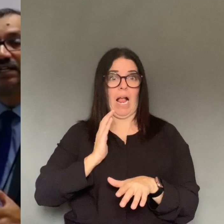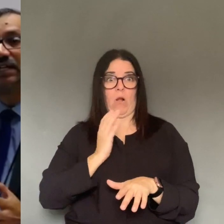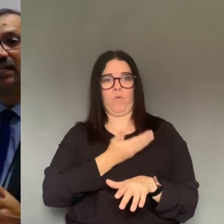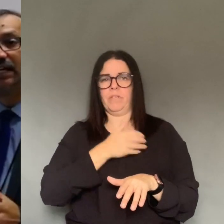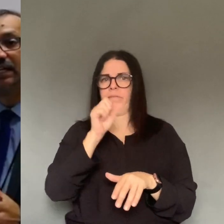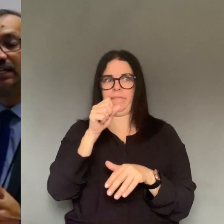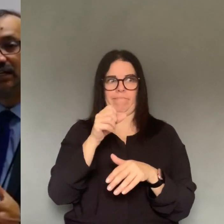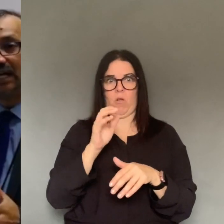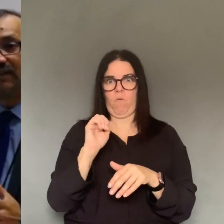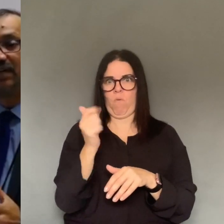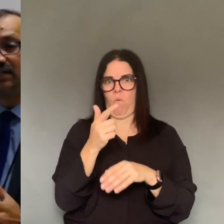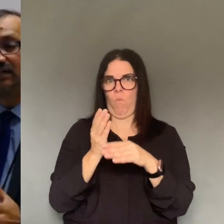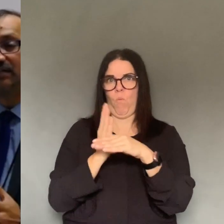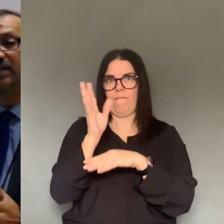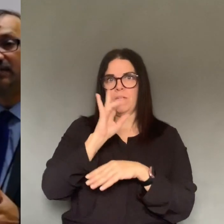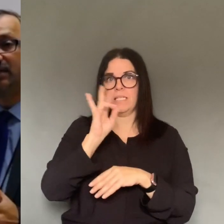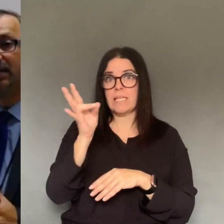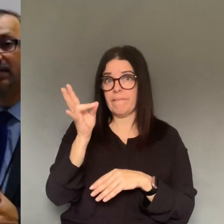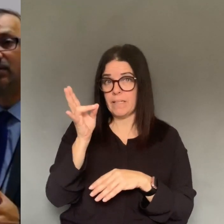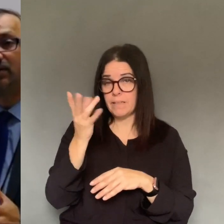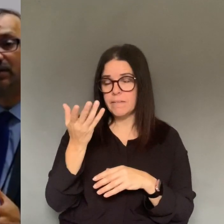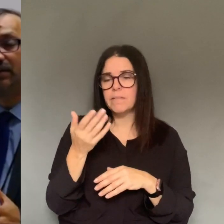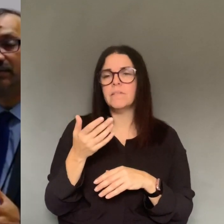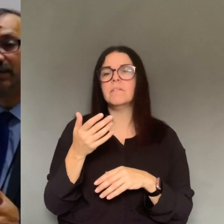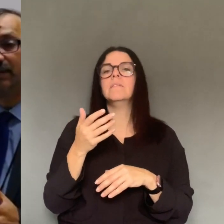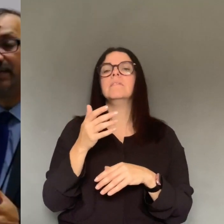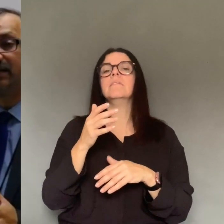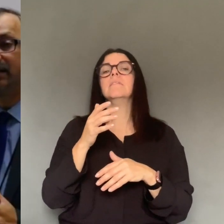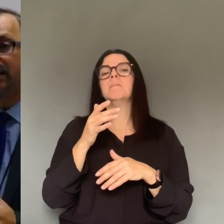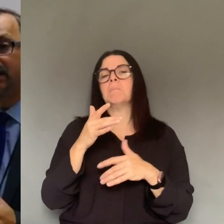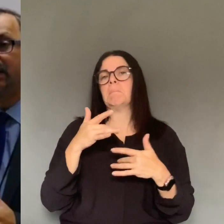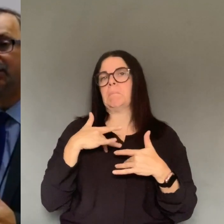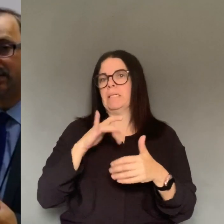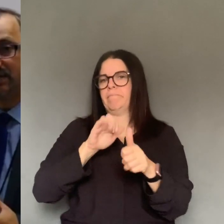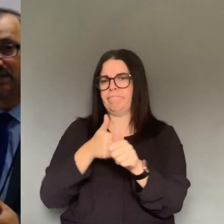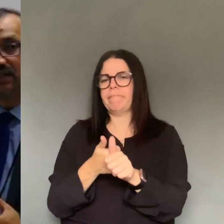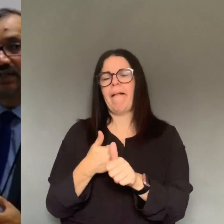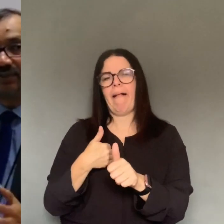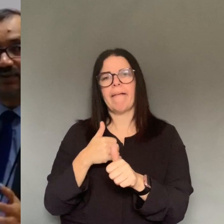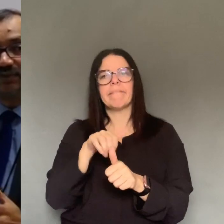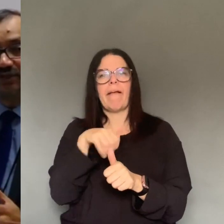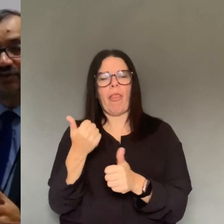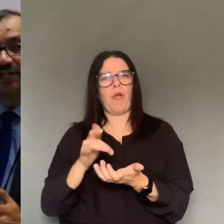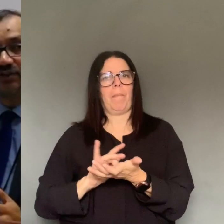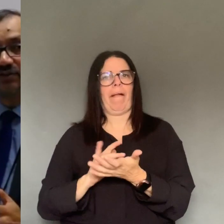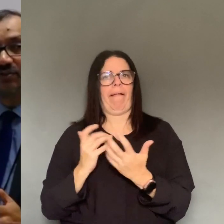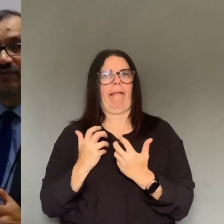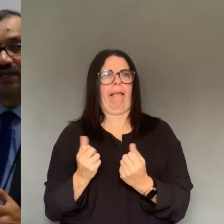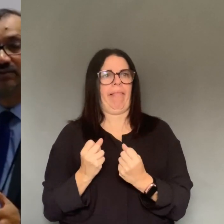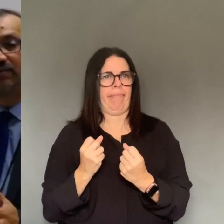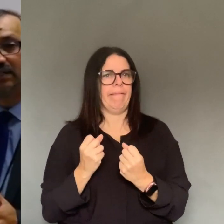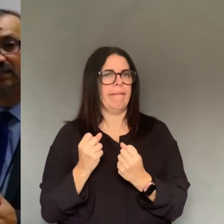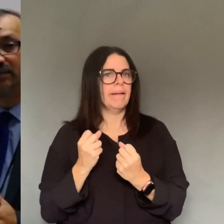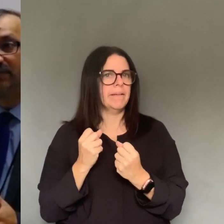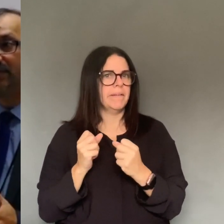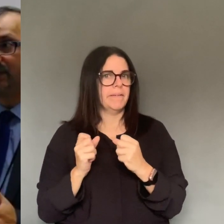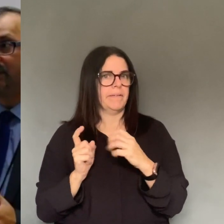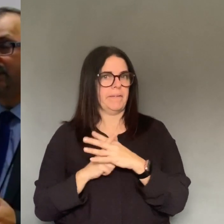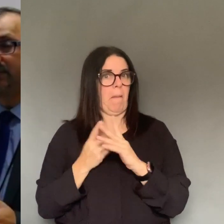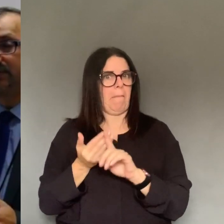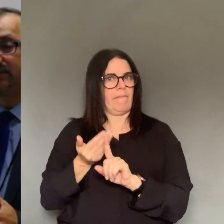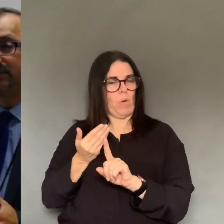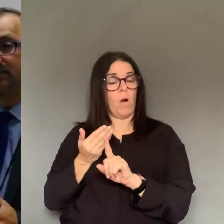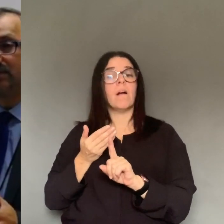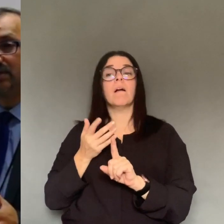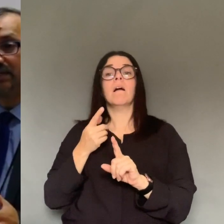70 and have some kind of underlying medical conditions. But we will try to provide a breakdown, if